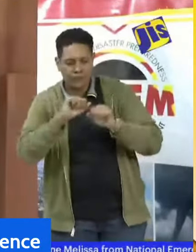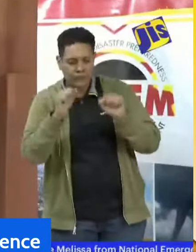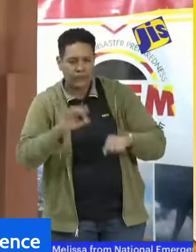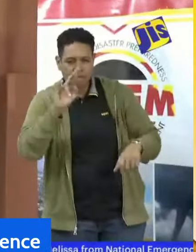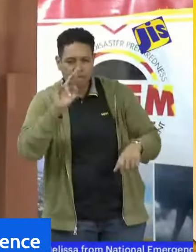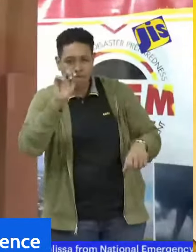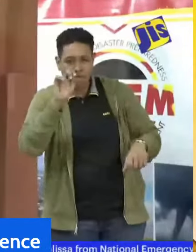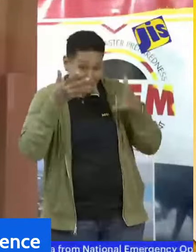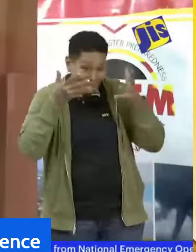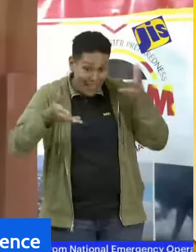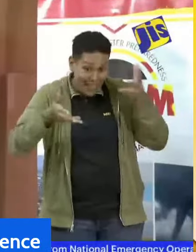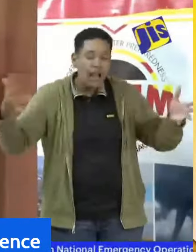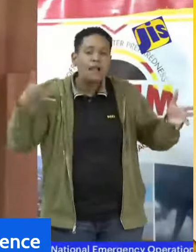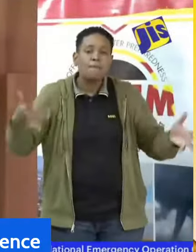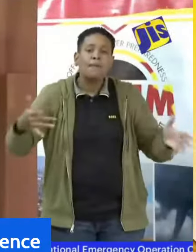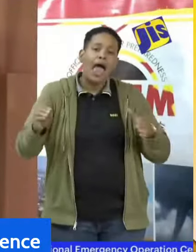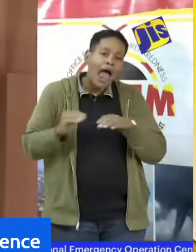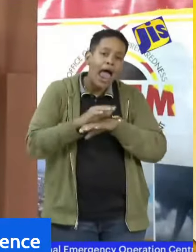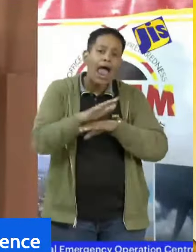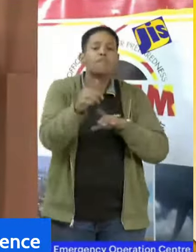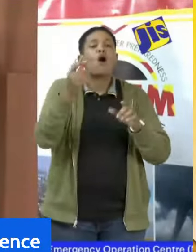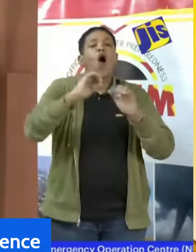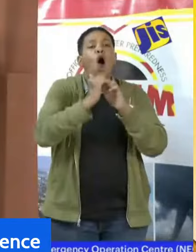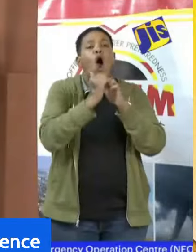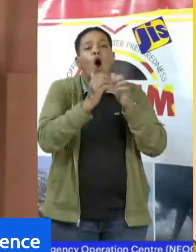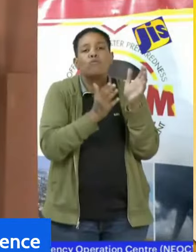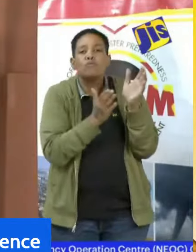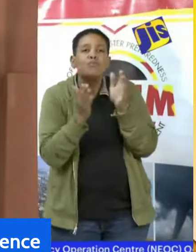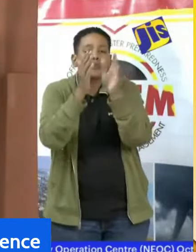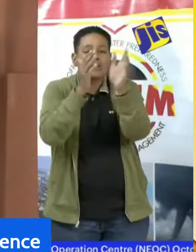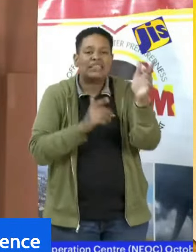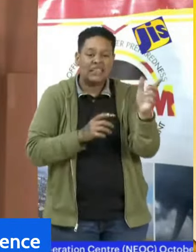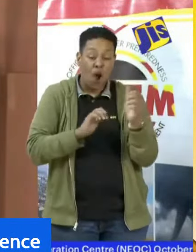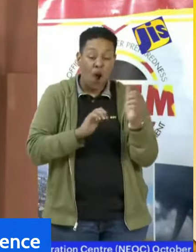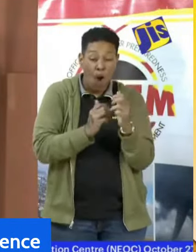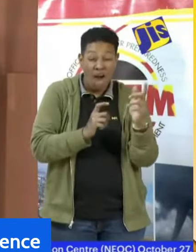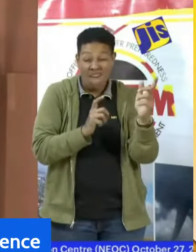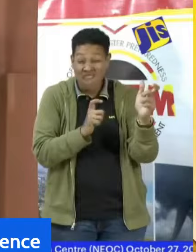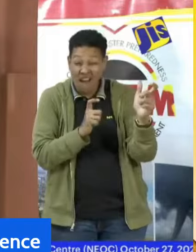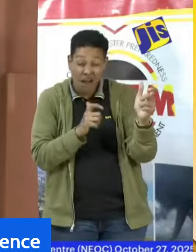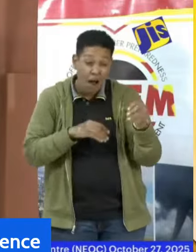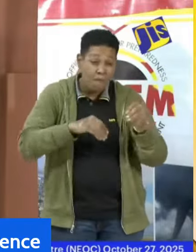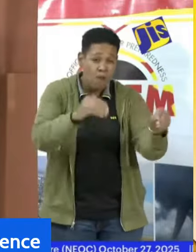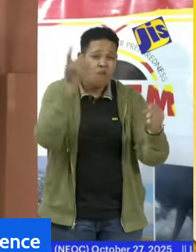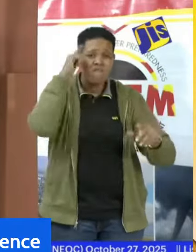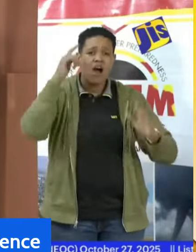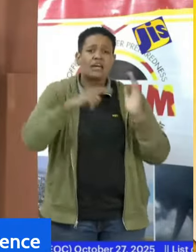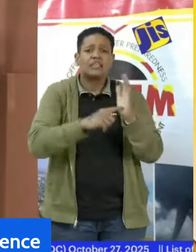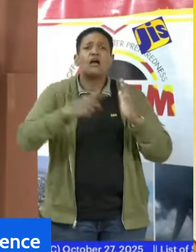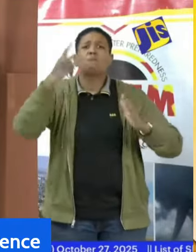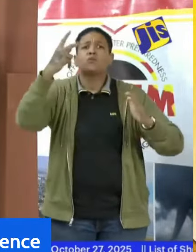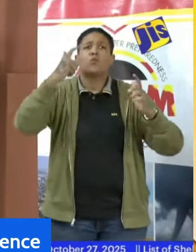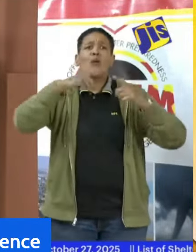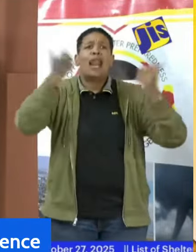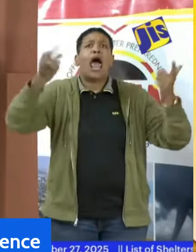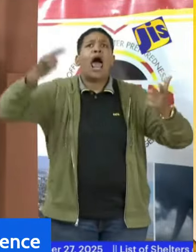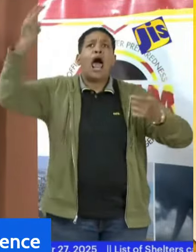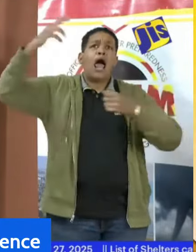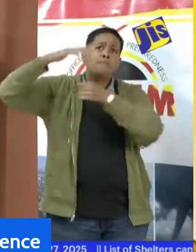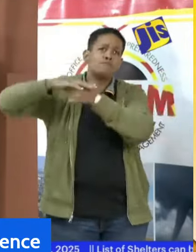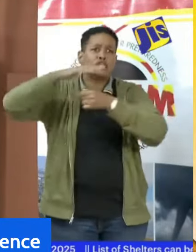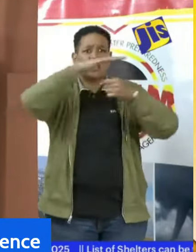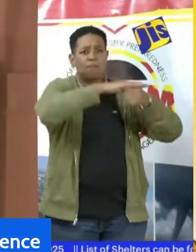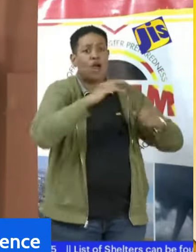they exist, they tend to influence the direction and the speed of movement. So for instance, if there are two large high pressure areas that